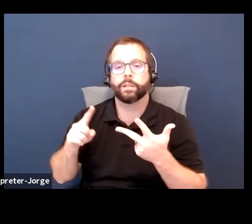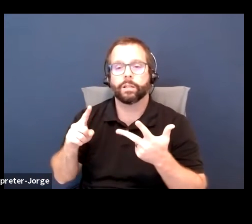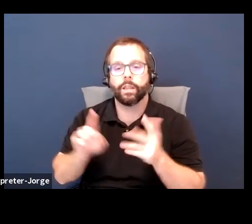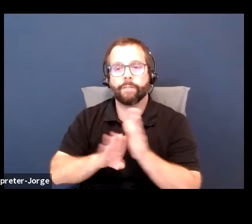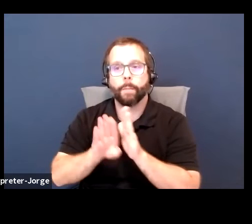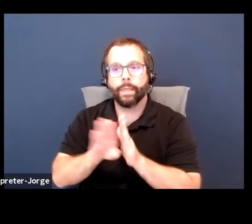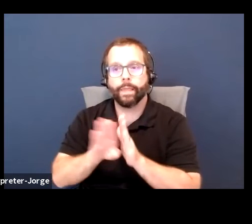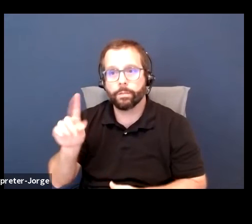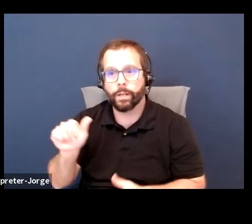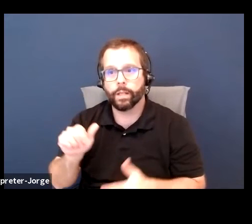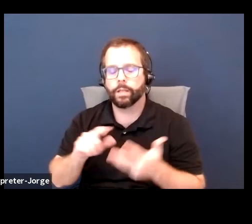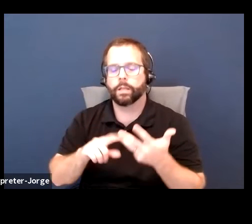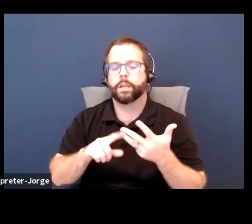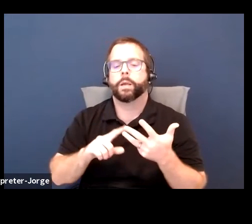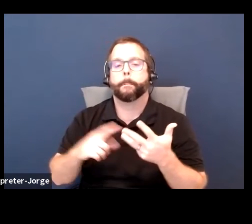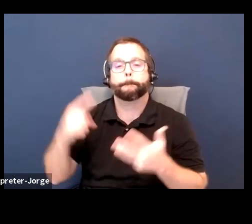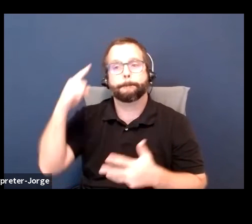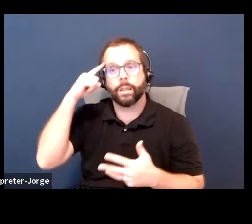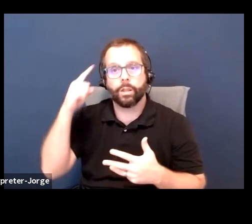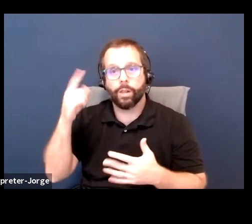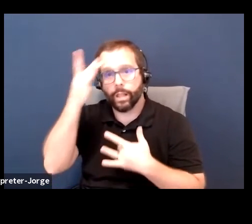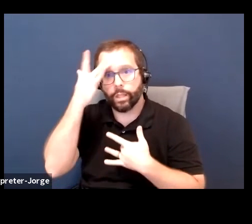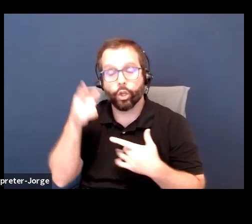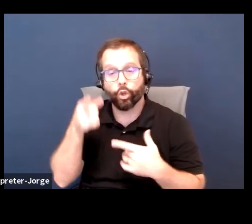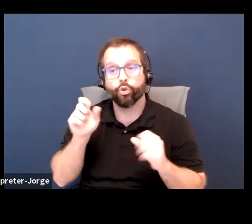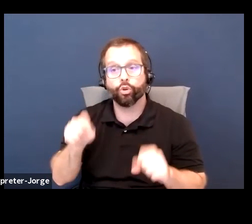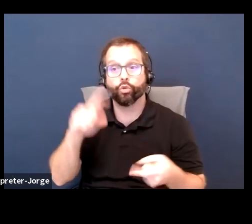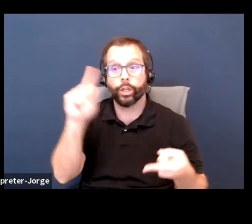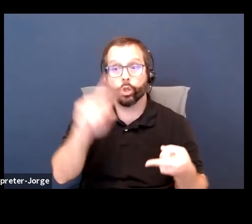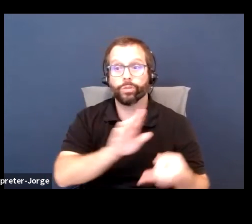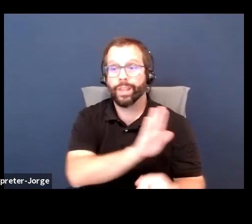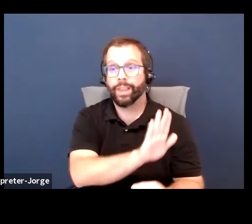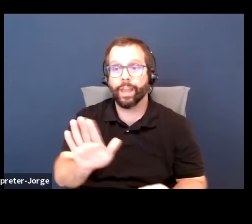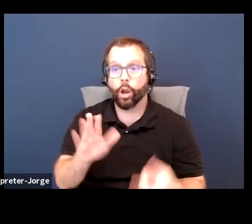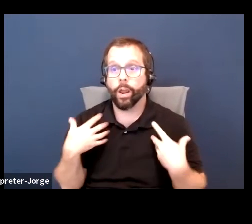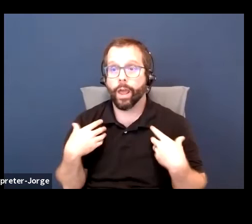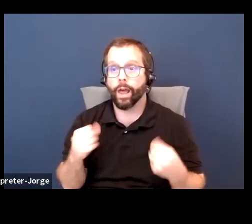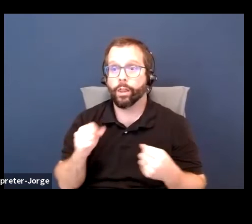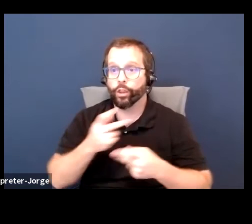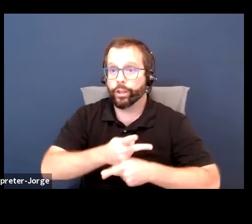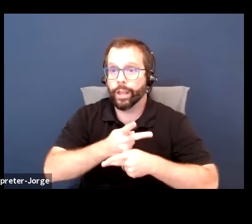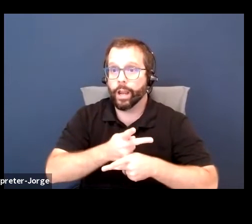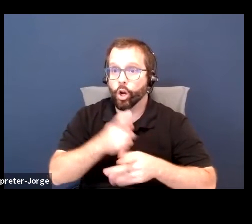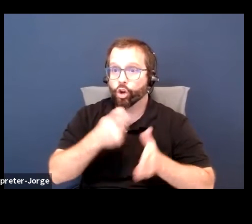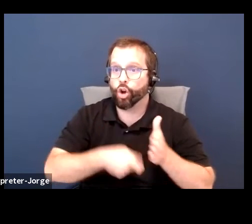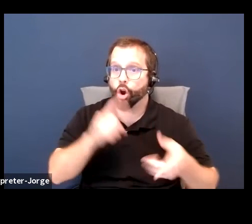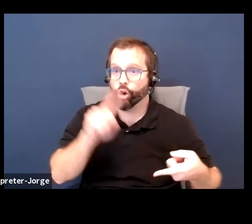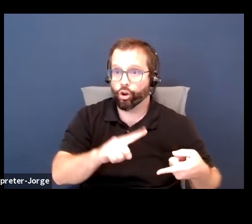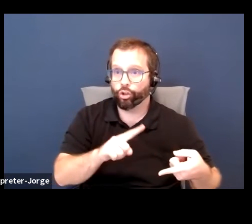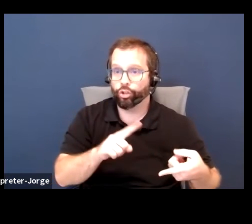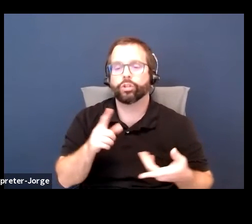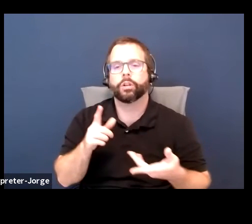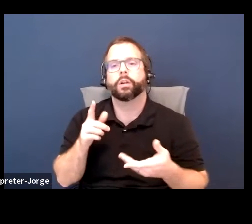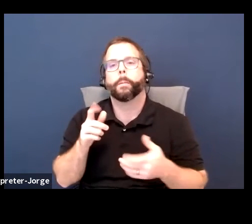and you can reduce healthcare costs by making sure that wellness and prevention services are